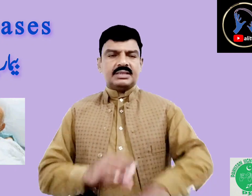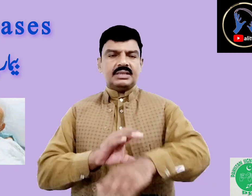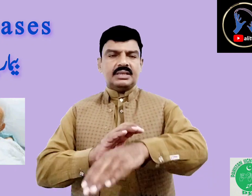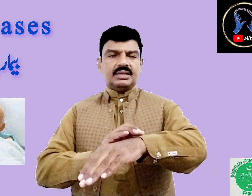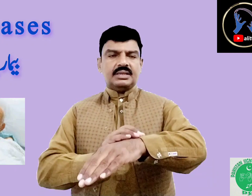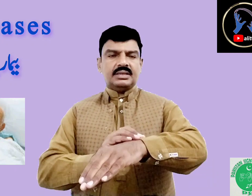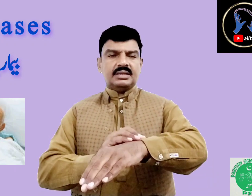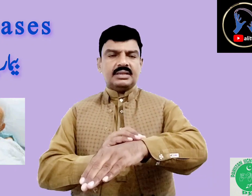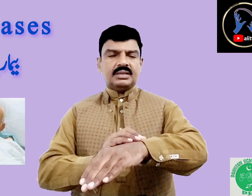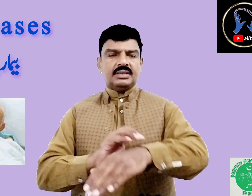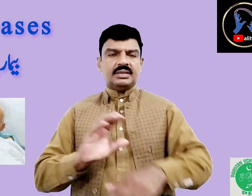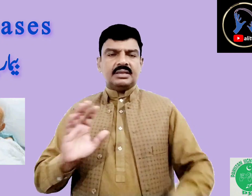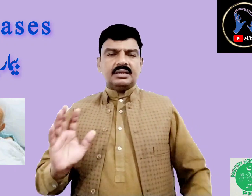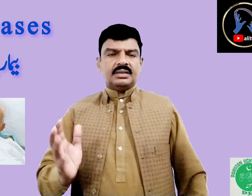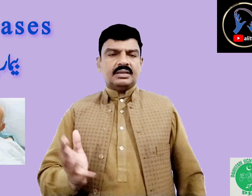diseases